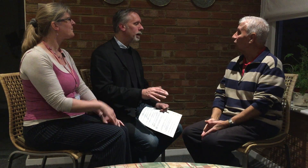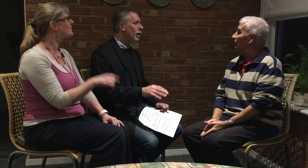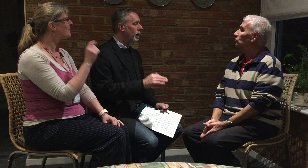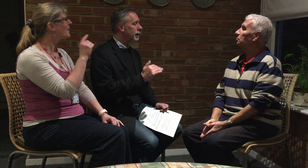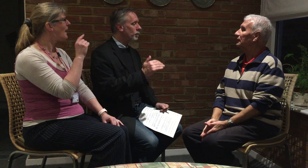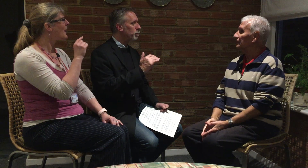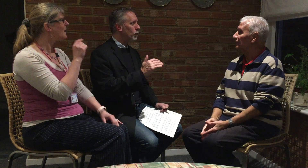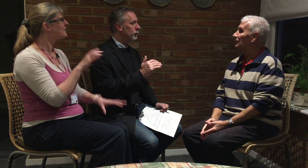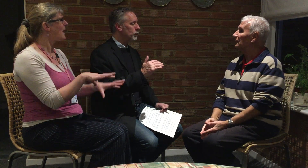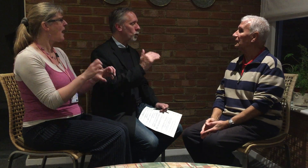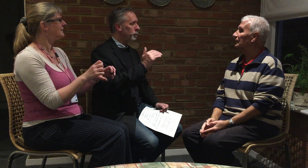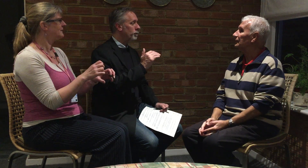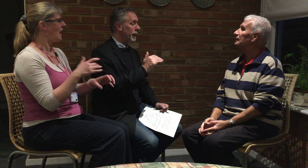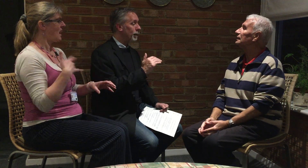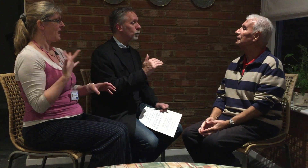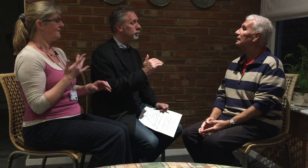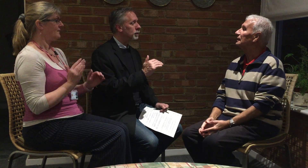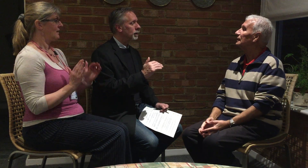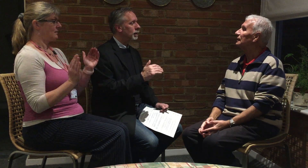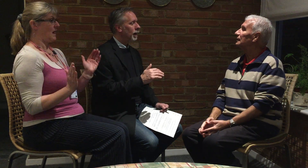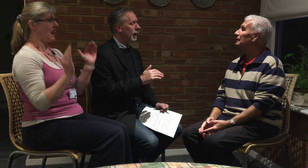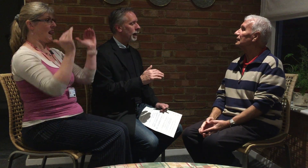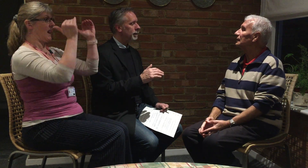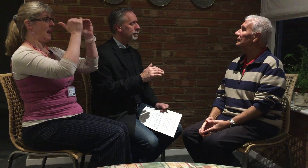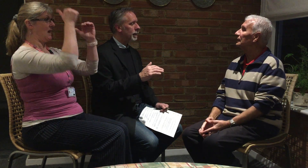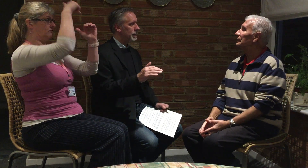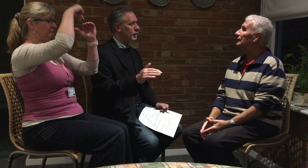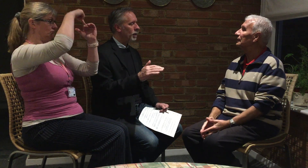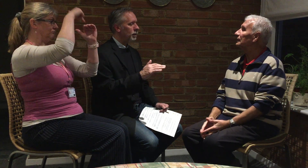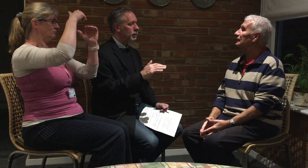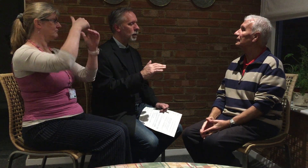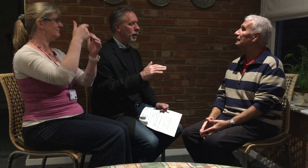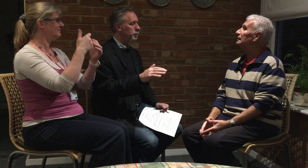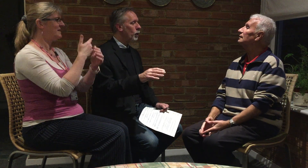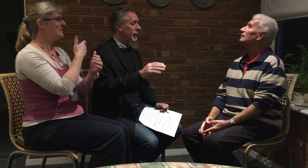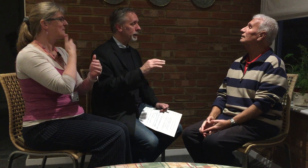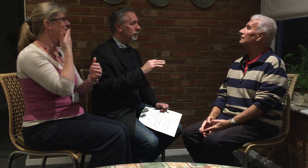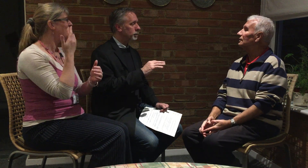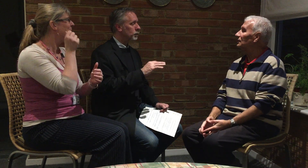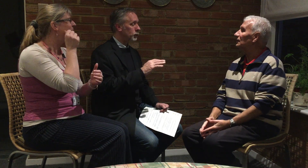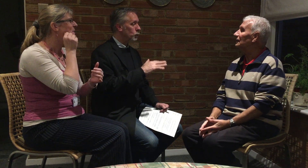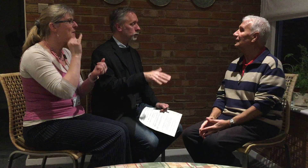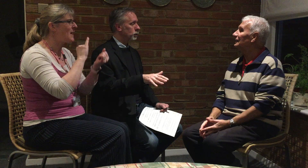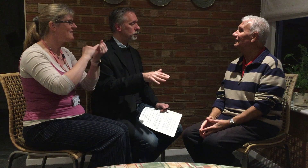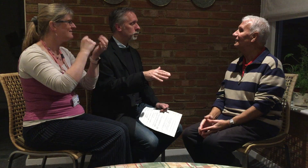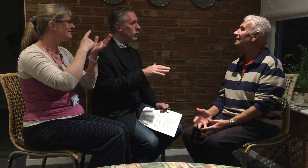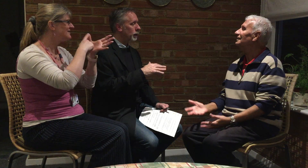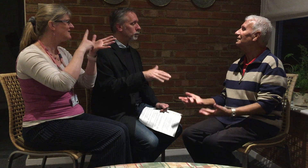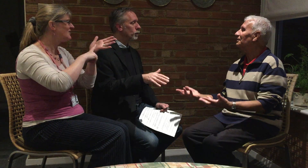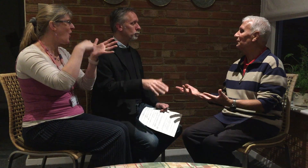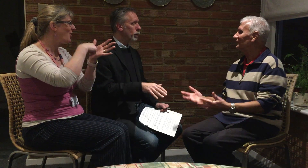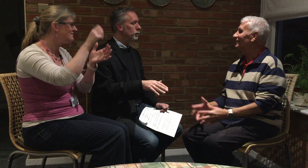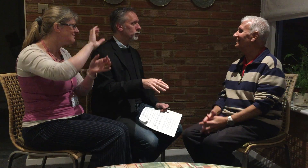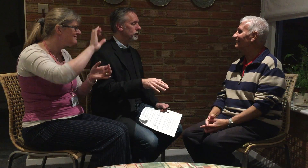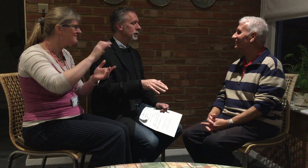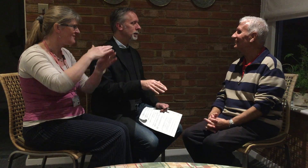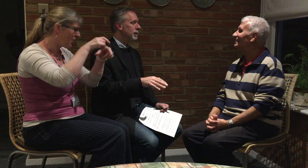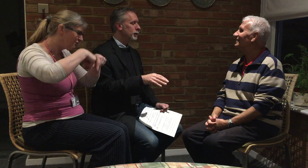bit. I live up on the top of a hill, and they never put any salt down on the roads.